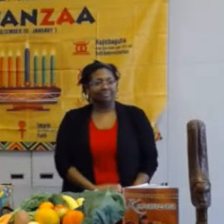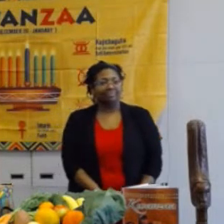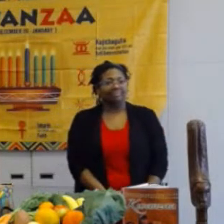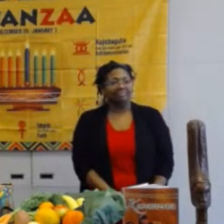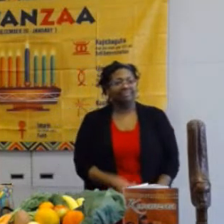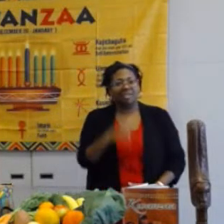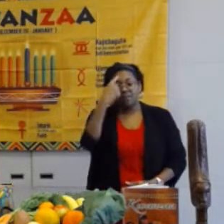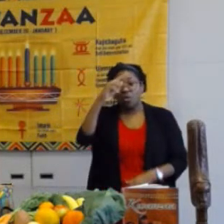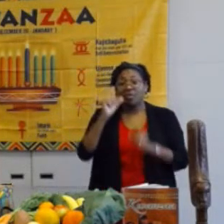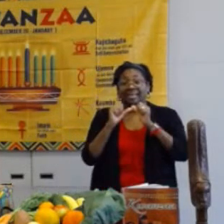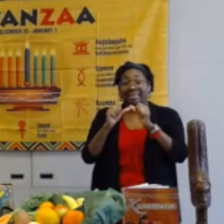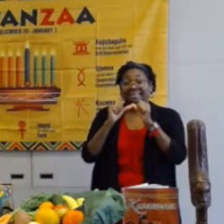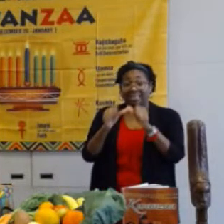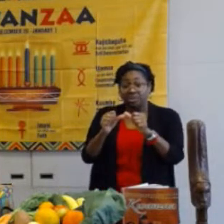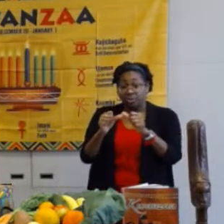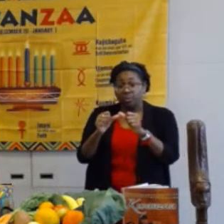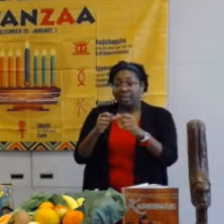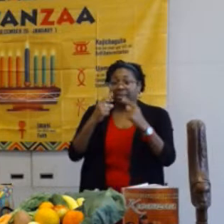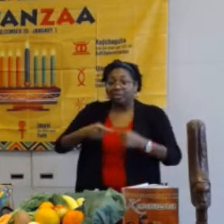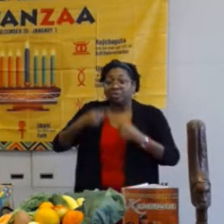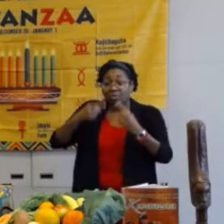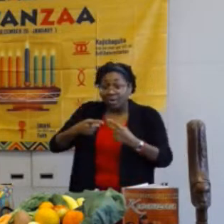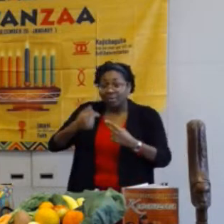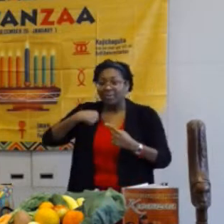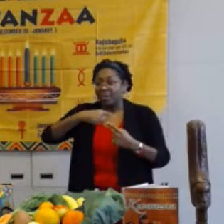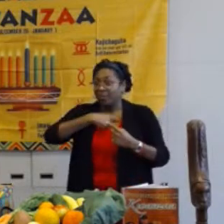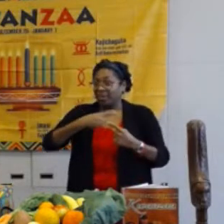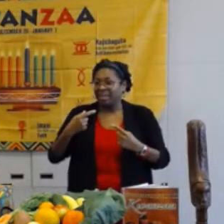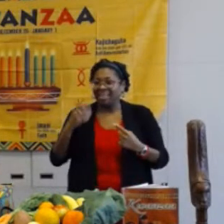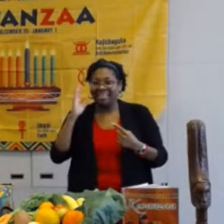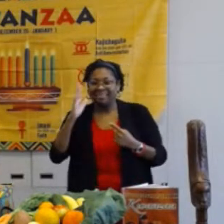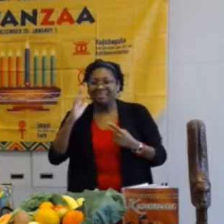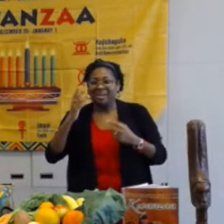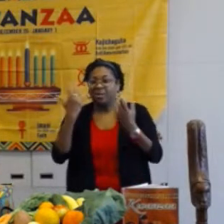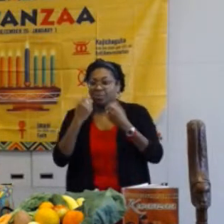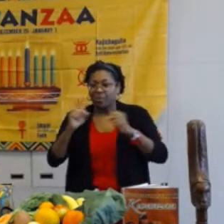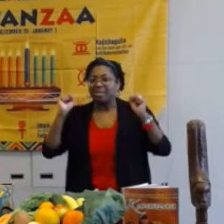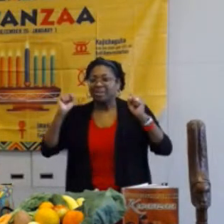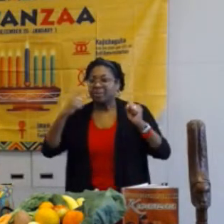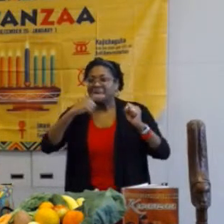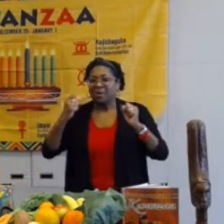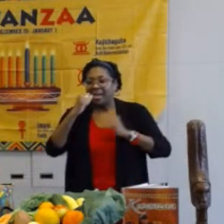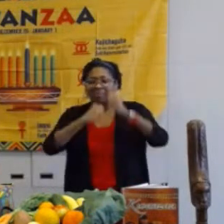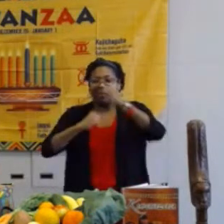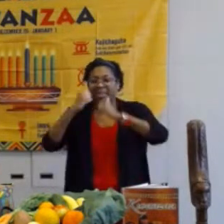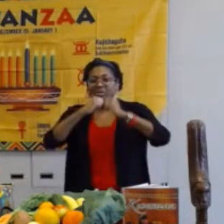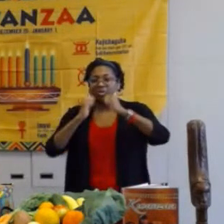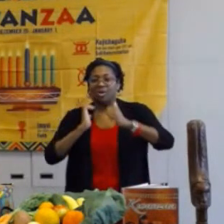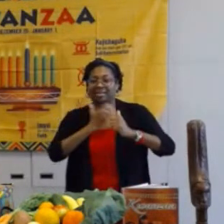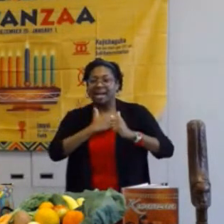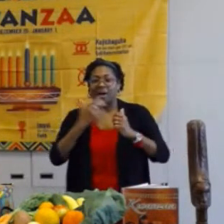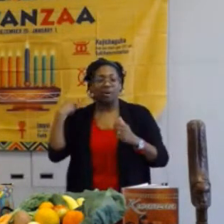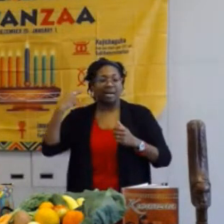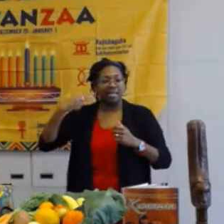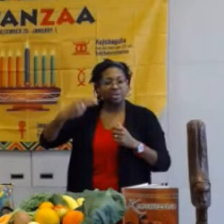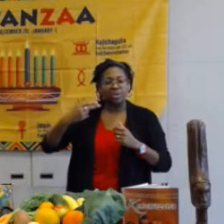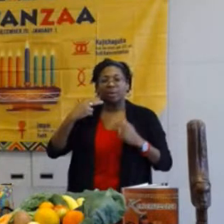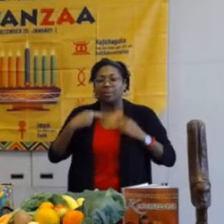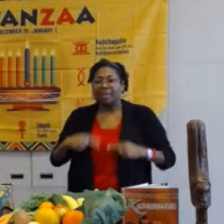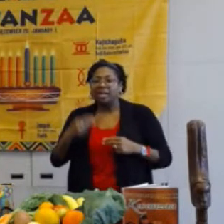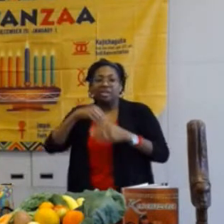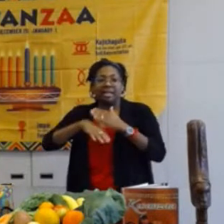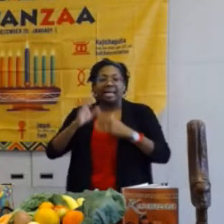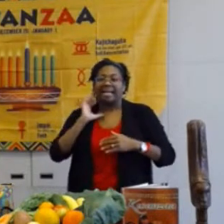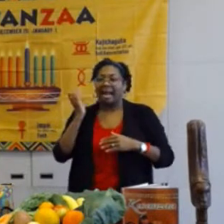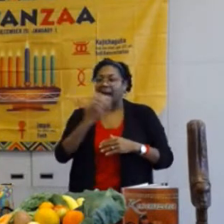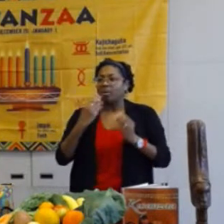For the continuing struggle through which we will inevitably rescue and reconstruct our history and humanity in our own